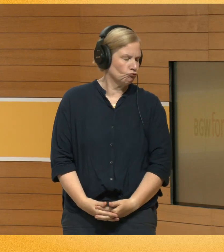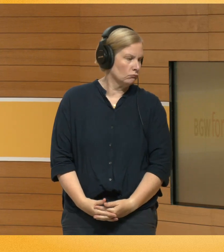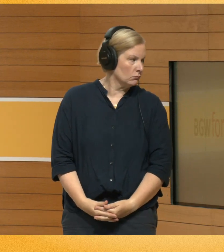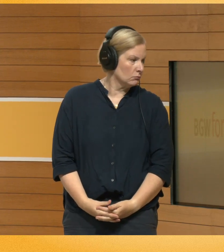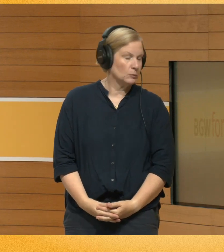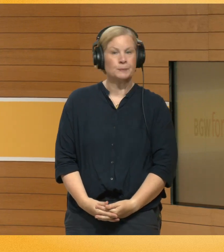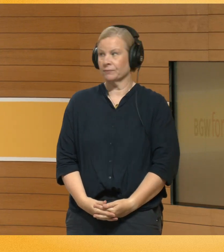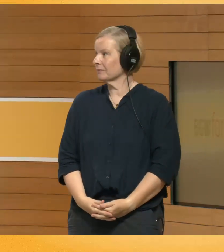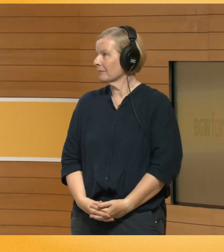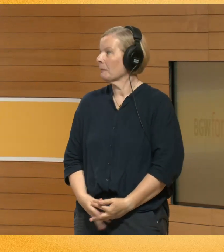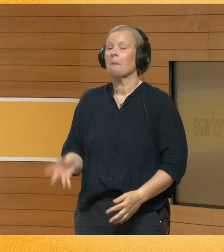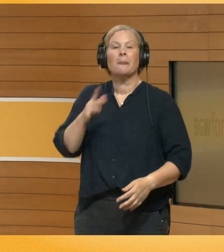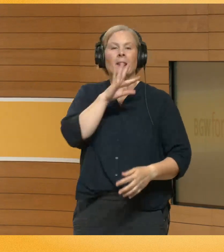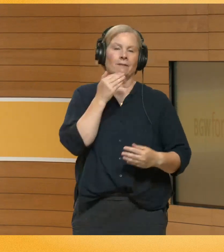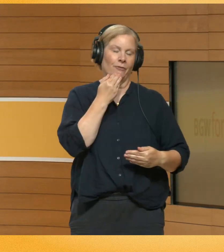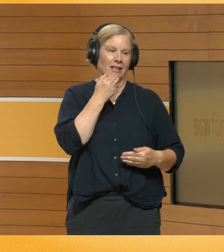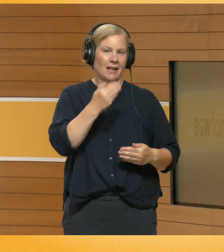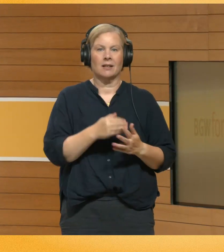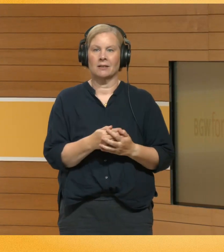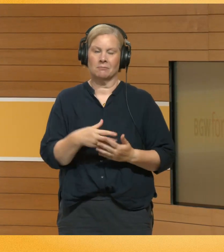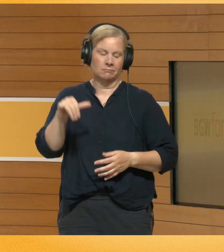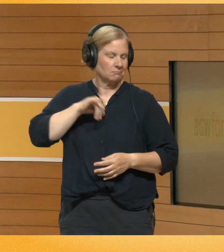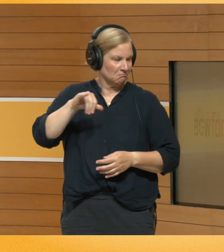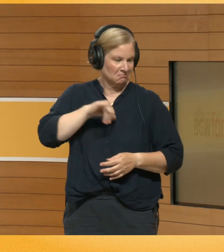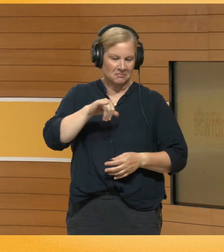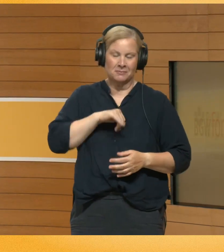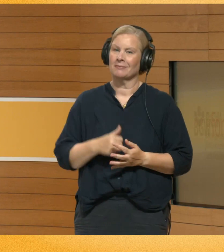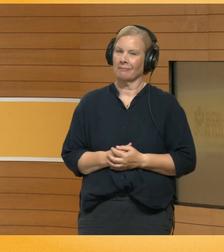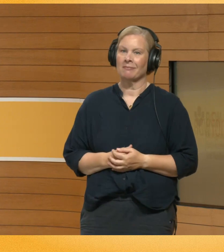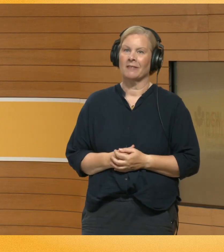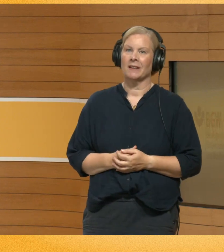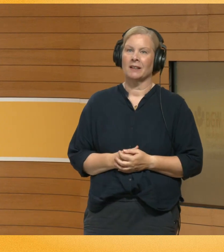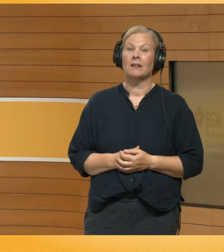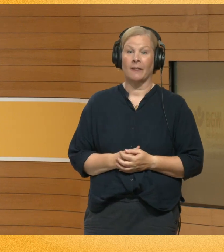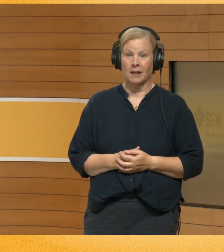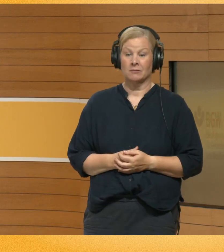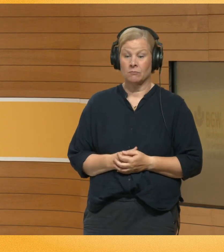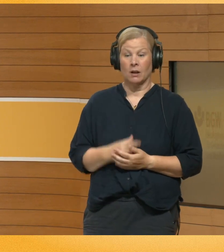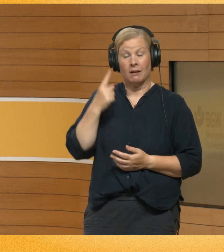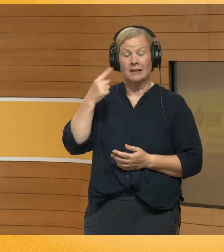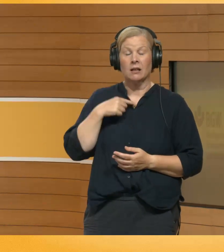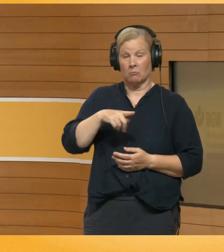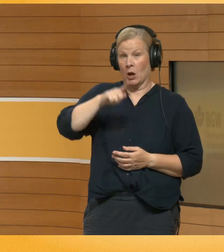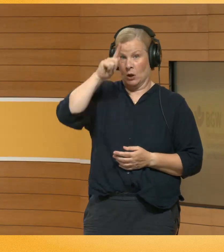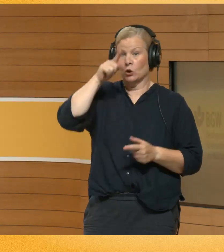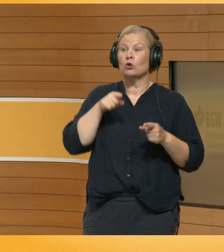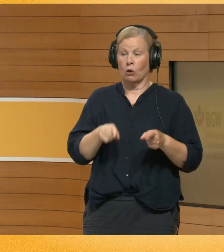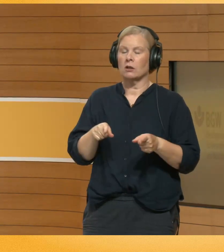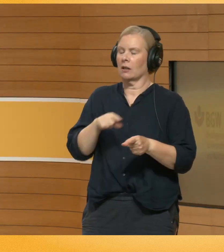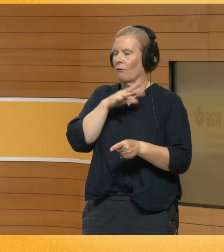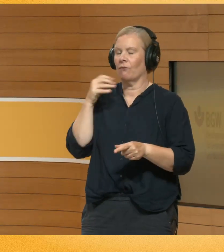Okay, thank you so much, Daniel. That was super interesting, especially I think Germany can learn a lot from especially the